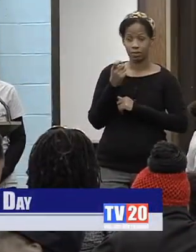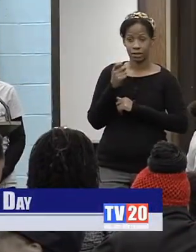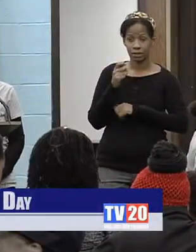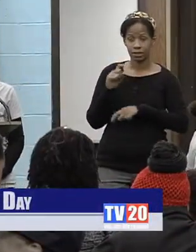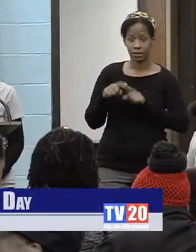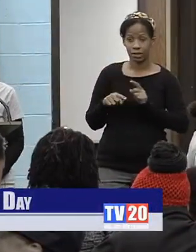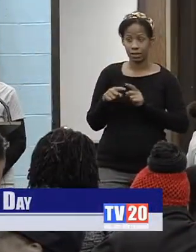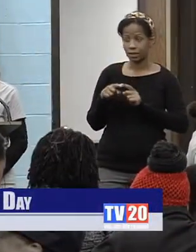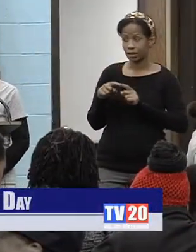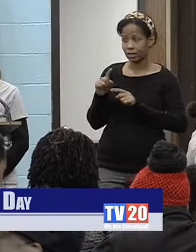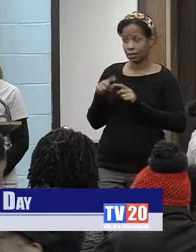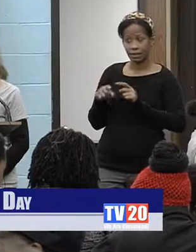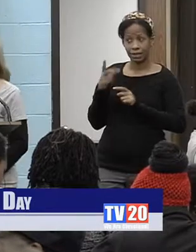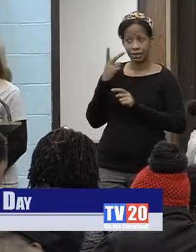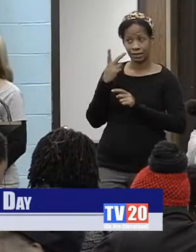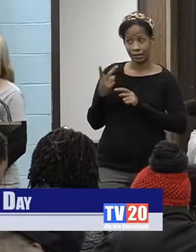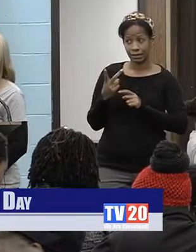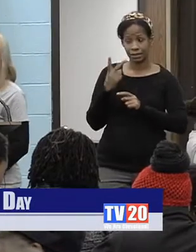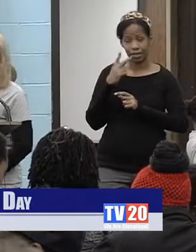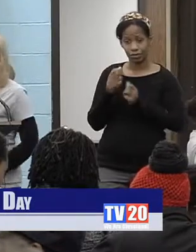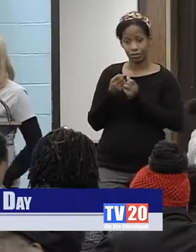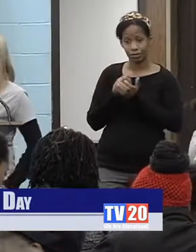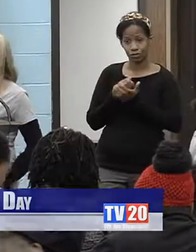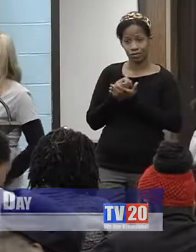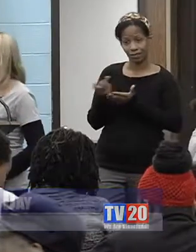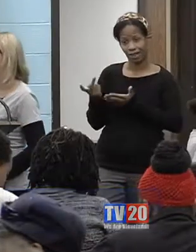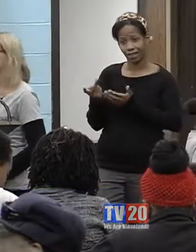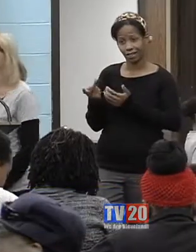was sad. I knew who was gonna lose.